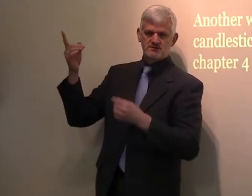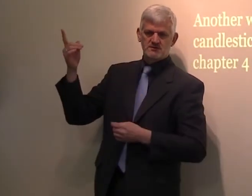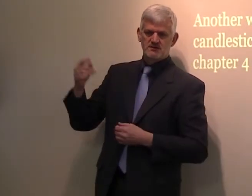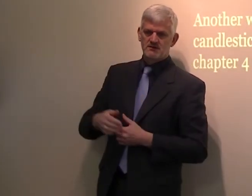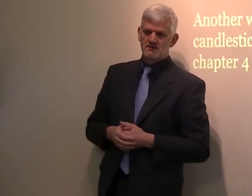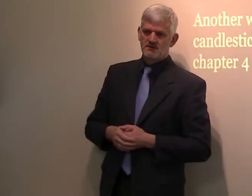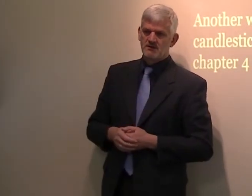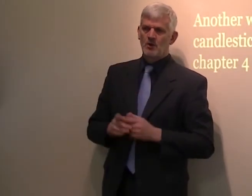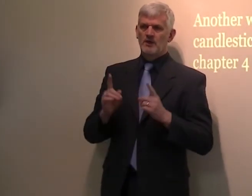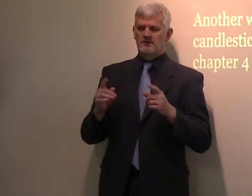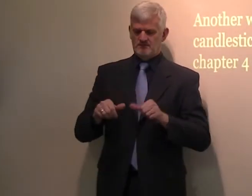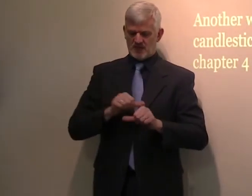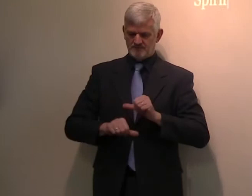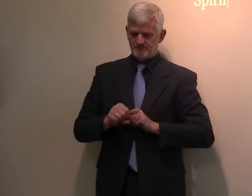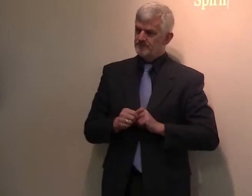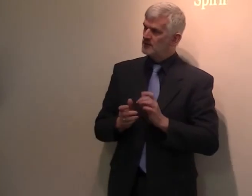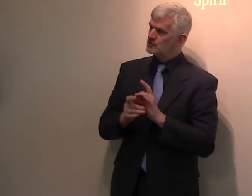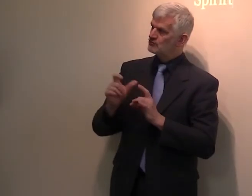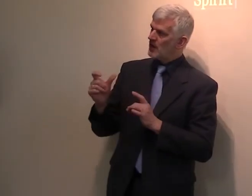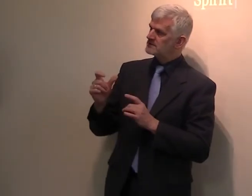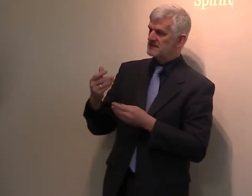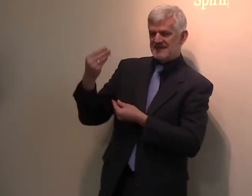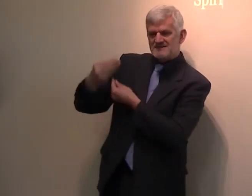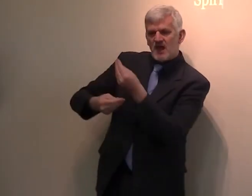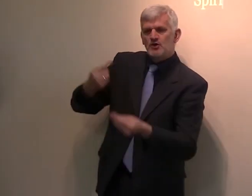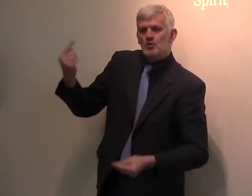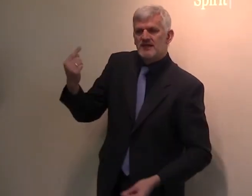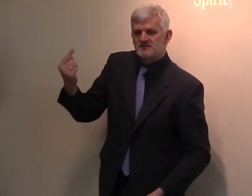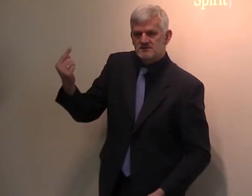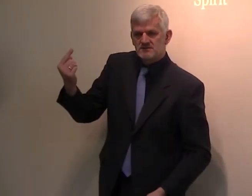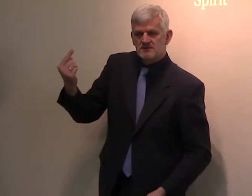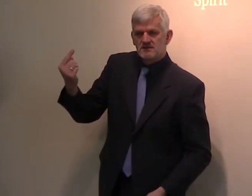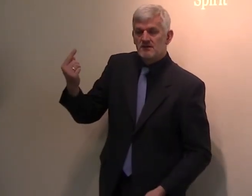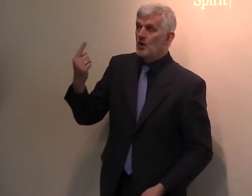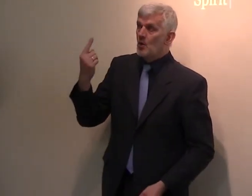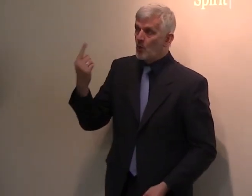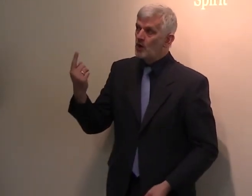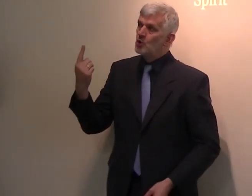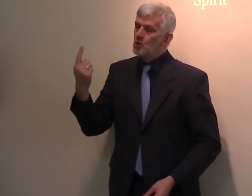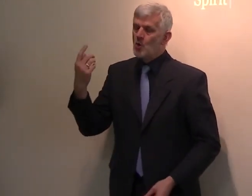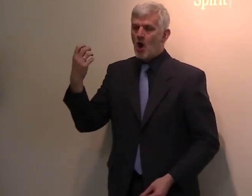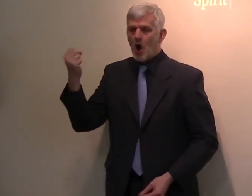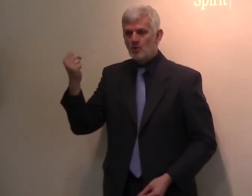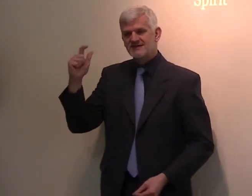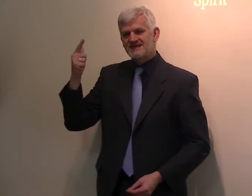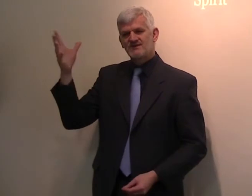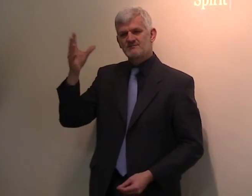is Christ, and the way He describes Himself to the church of Sardis? Is the one who holds the seven spirits of God.